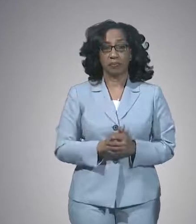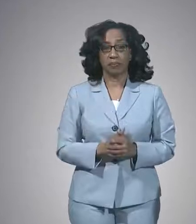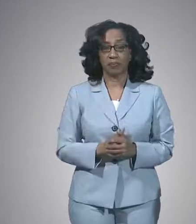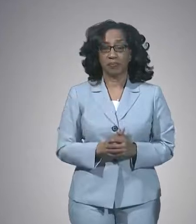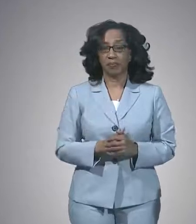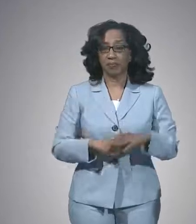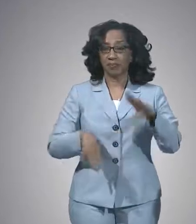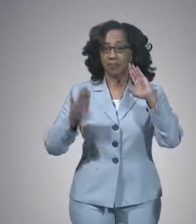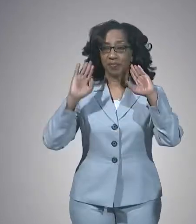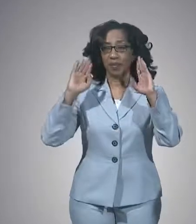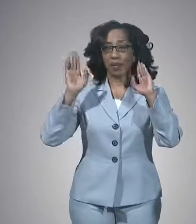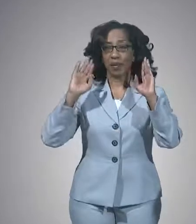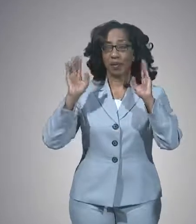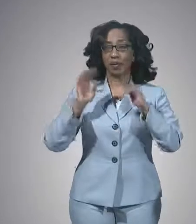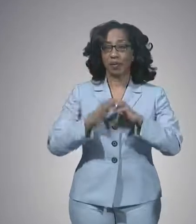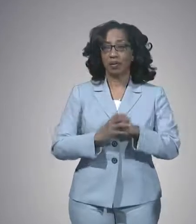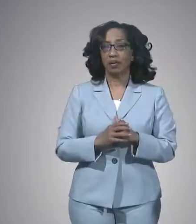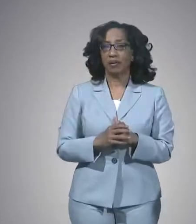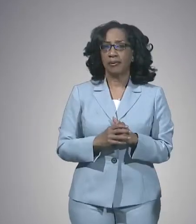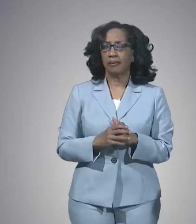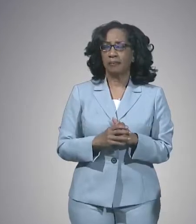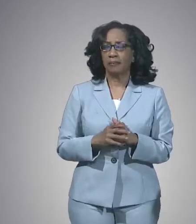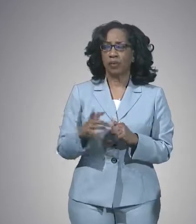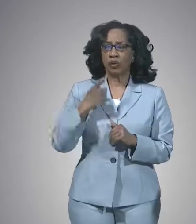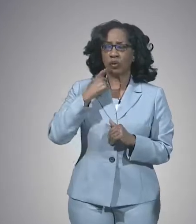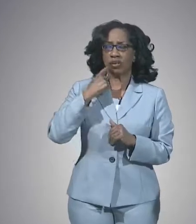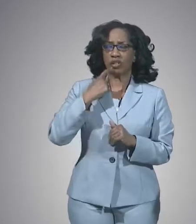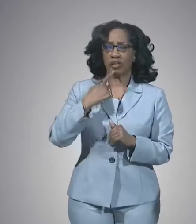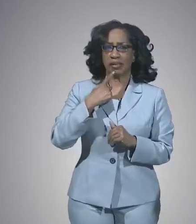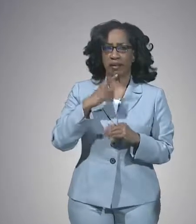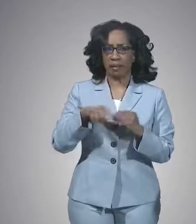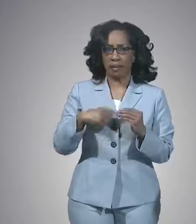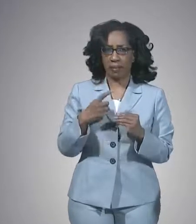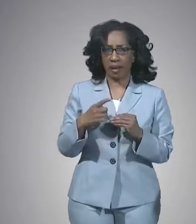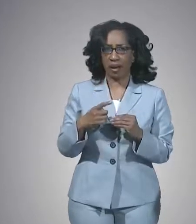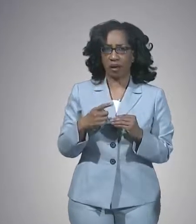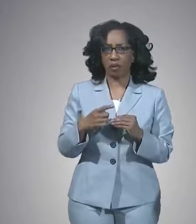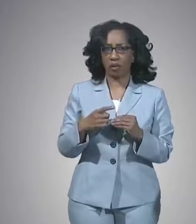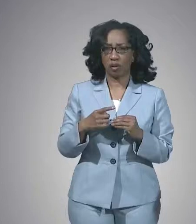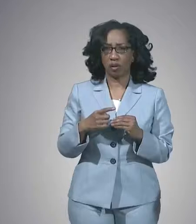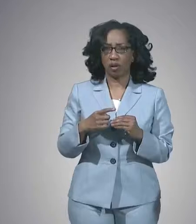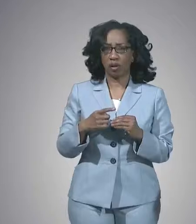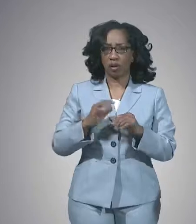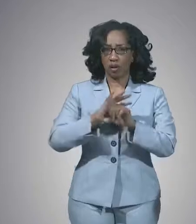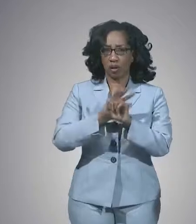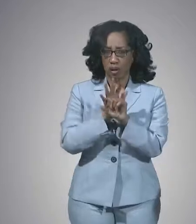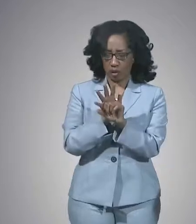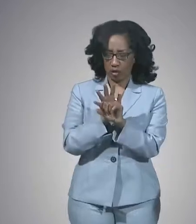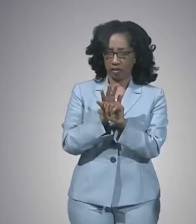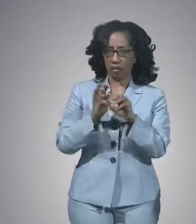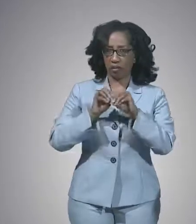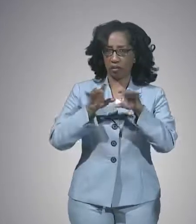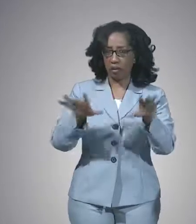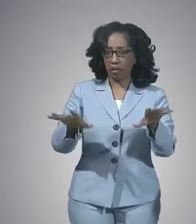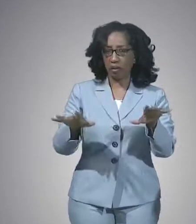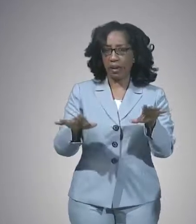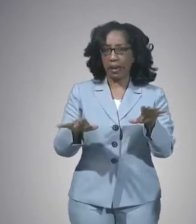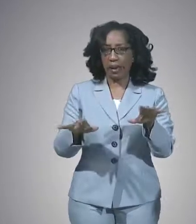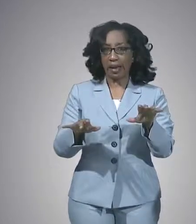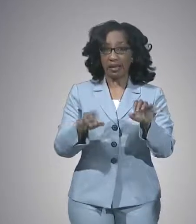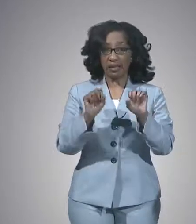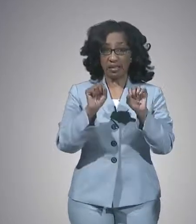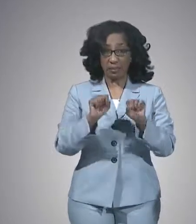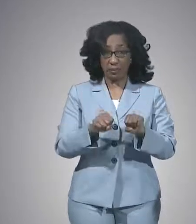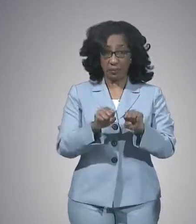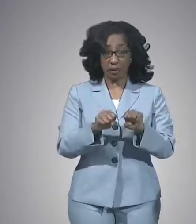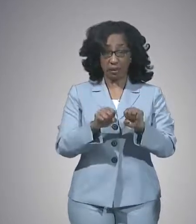Hi there. Director, I'm just kind of going off what you just said about still having, COVID-19 out in our community and the transmission rate high. We're